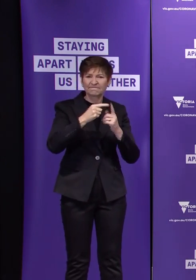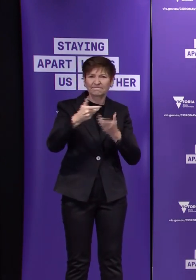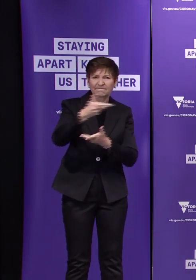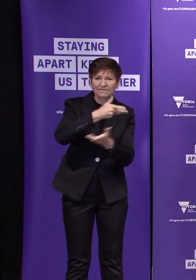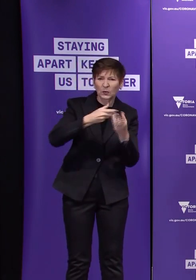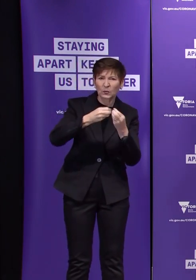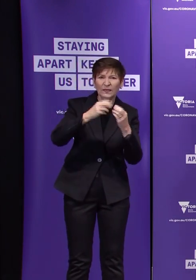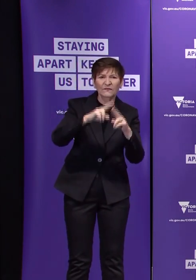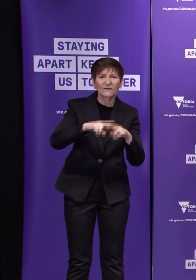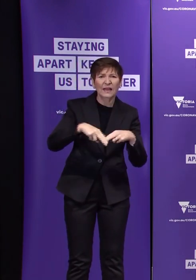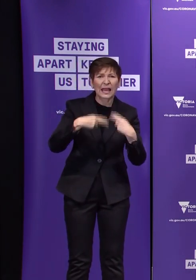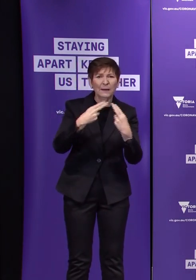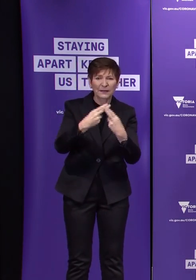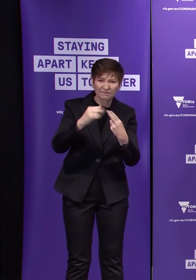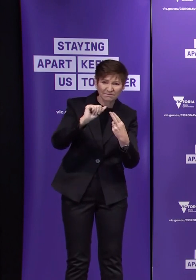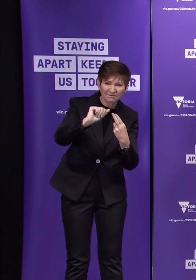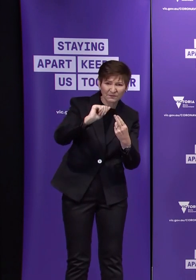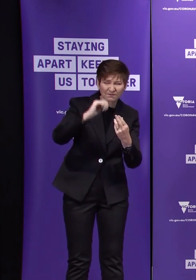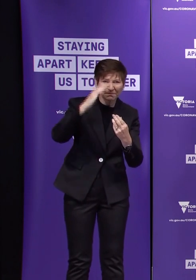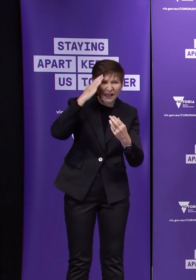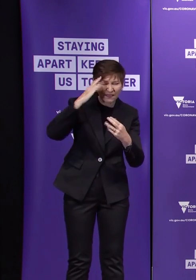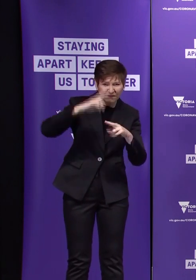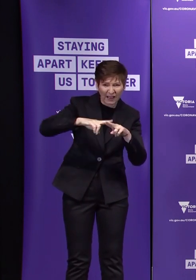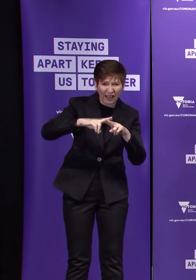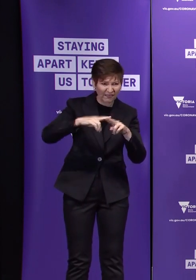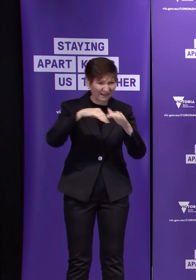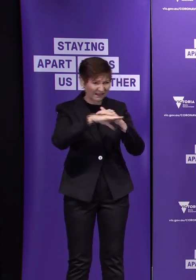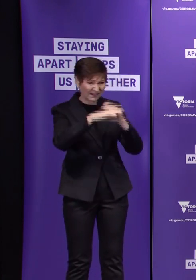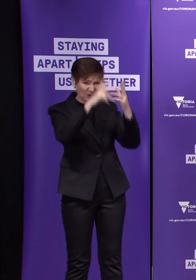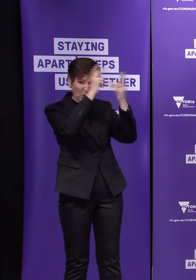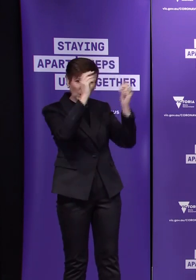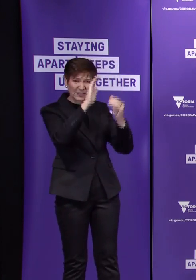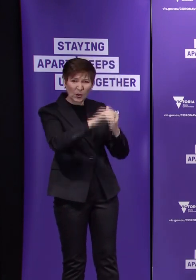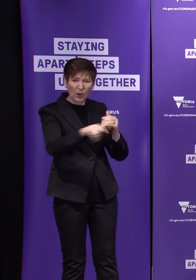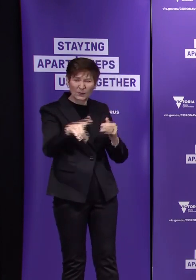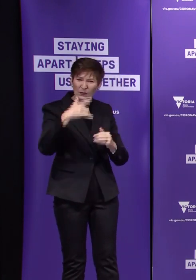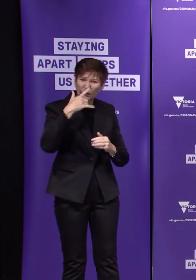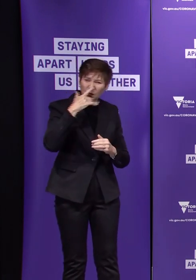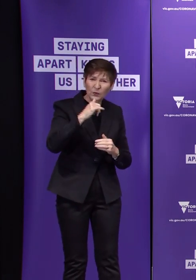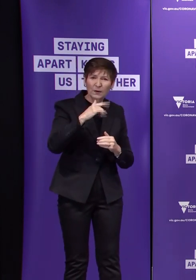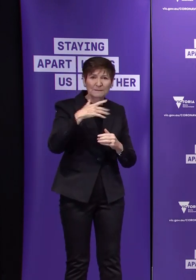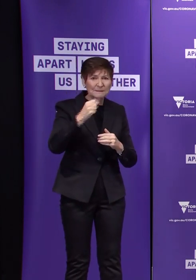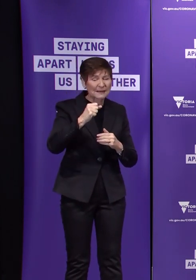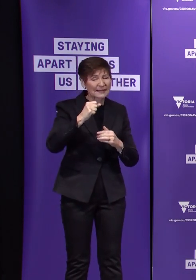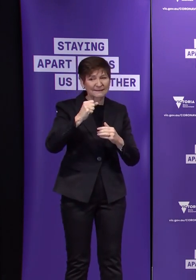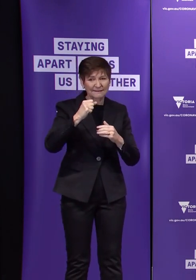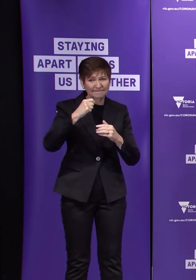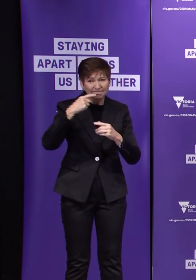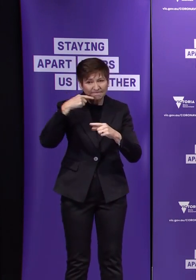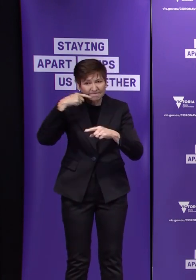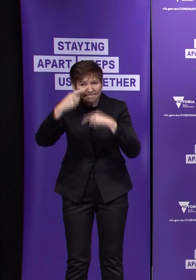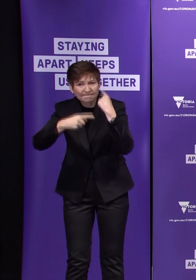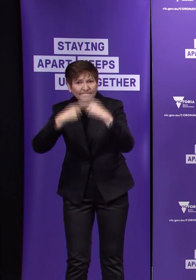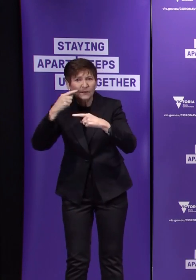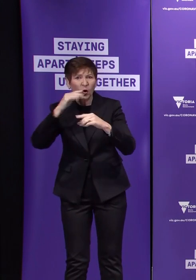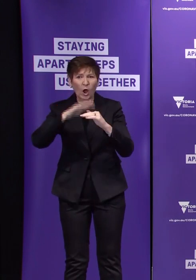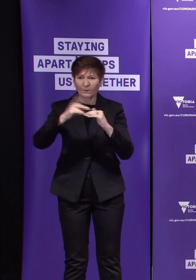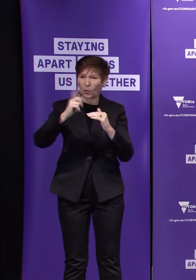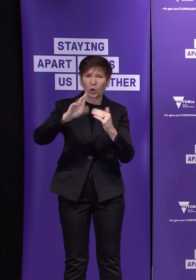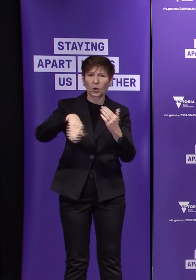I, that's something we've really got to push harder, all of us, to try and make sure that we're getting the best and most timely